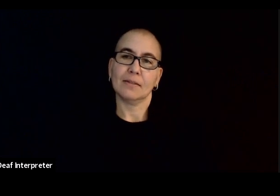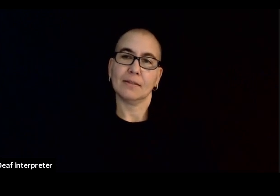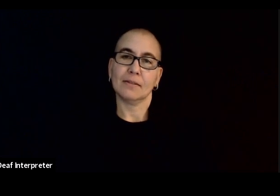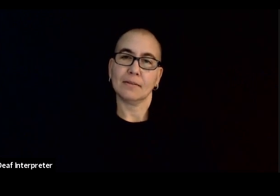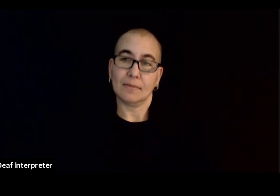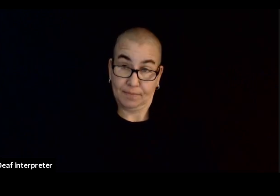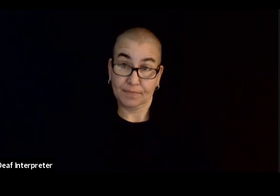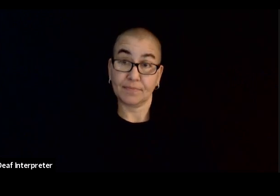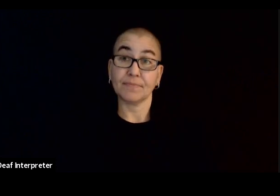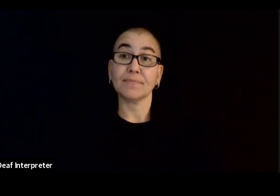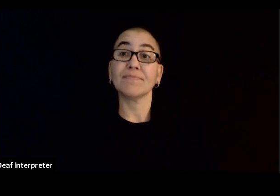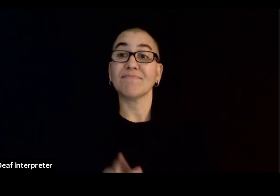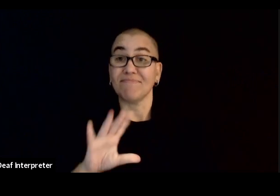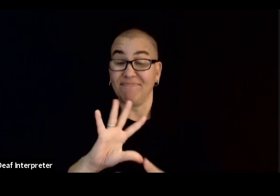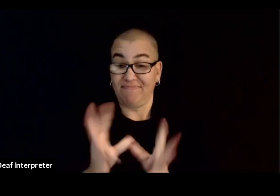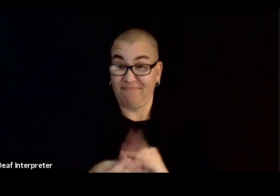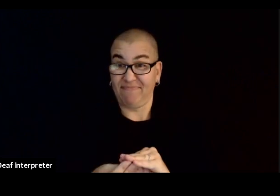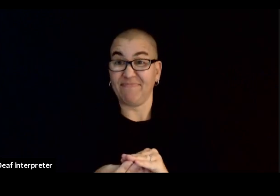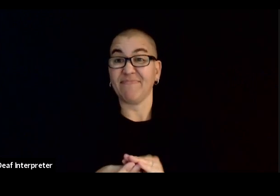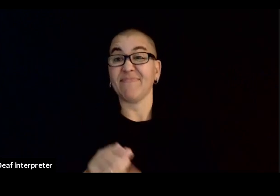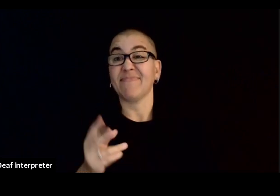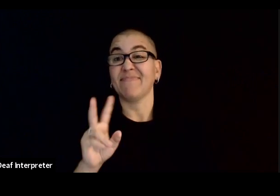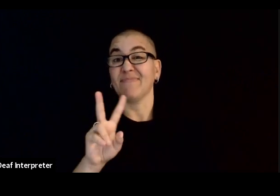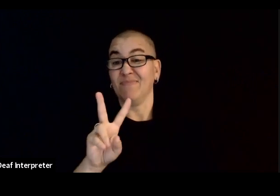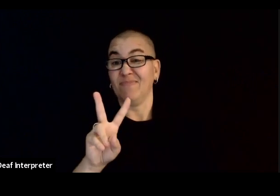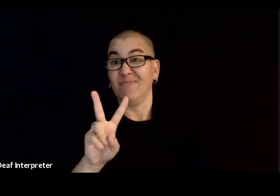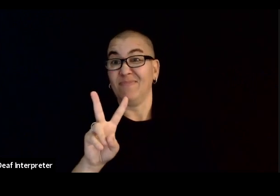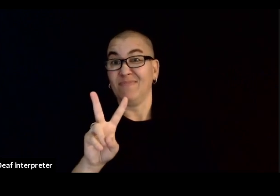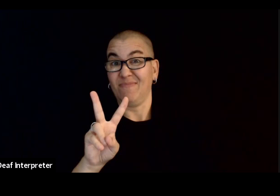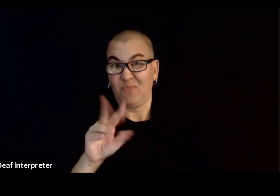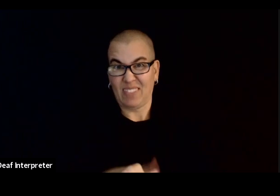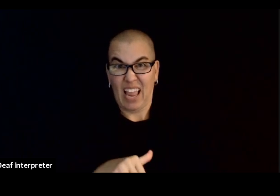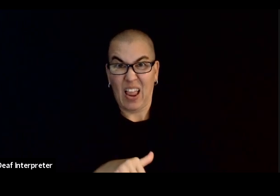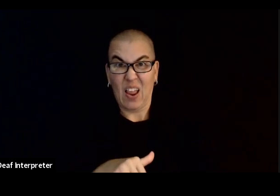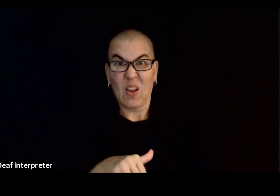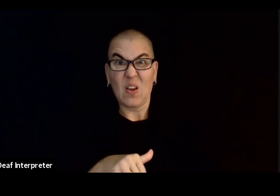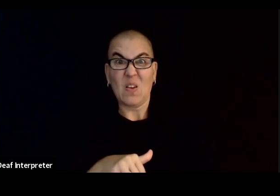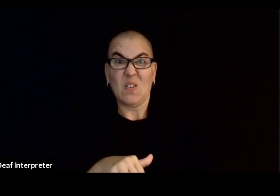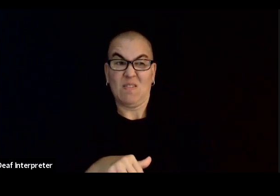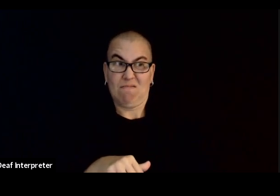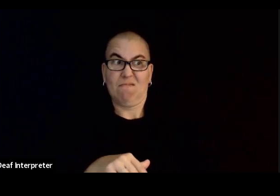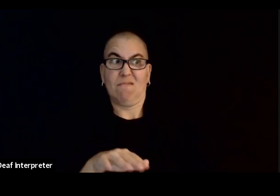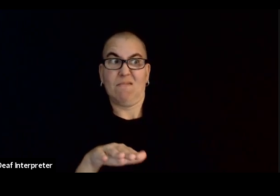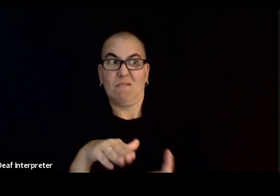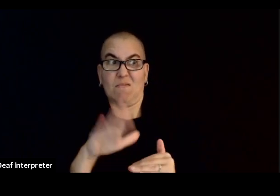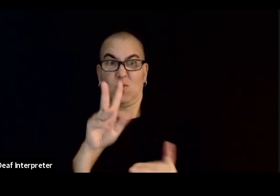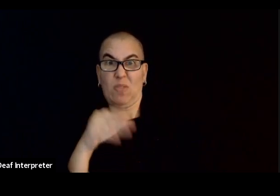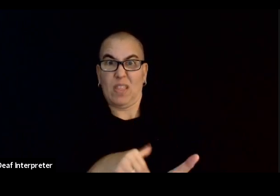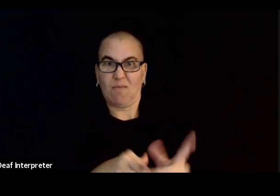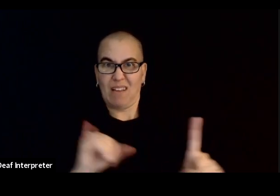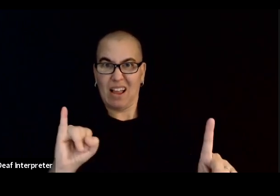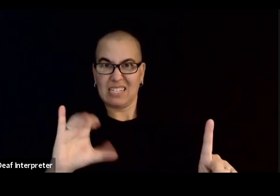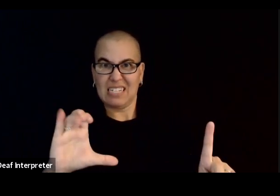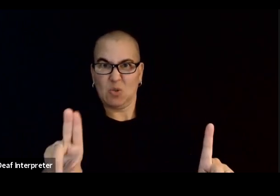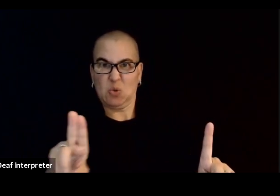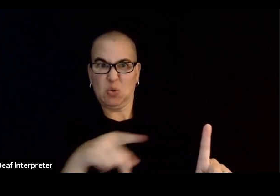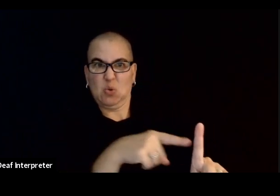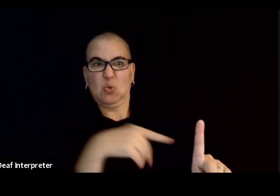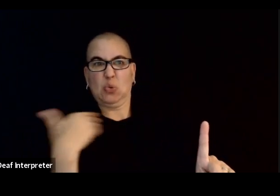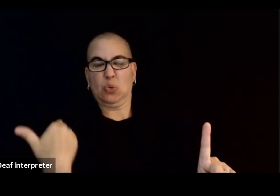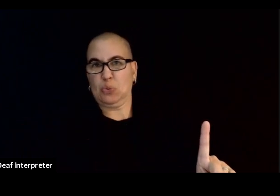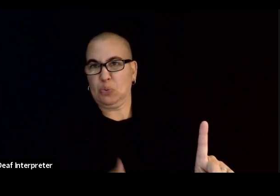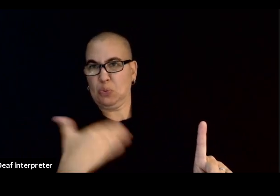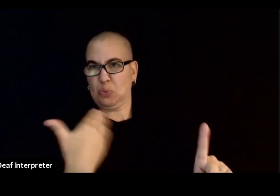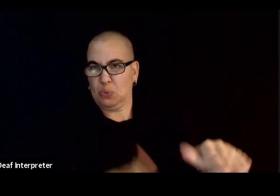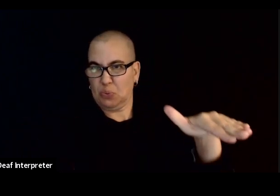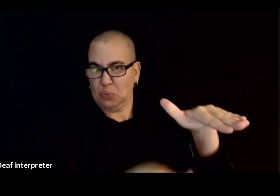2,111 of those in the intensive care unit. For a testing update, as I said, we